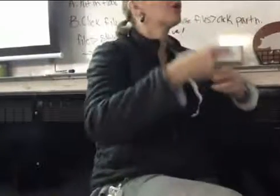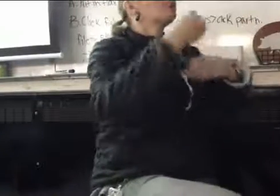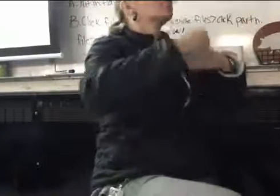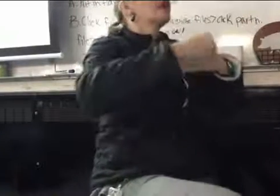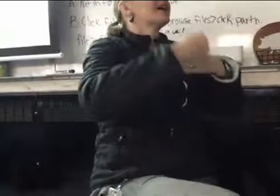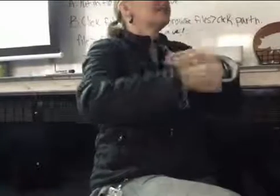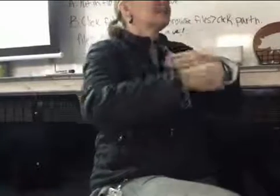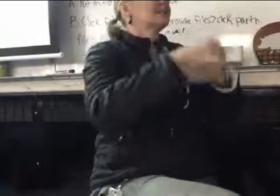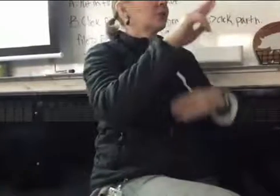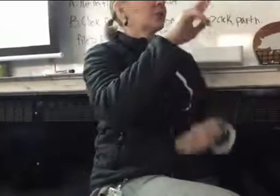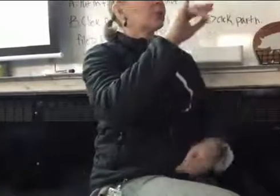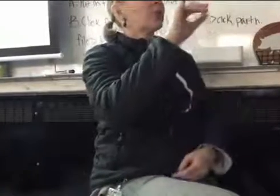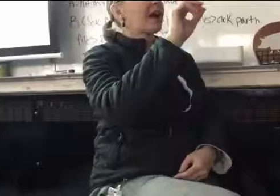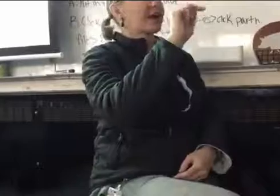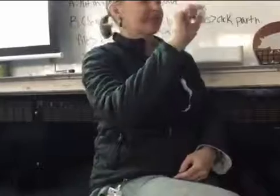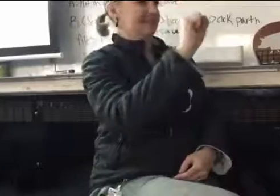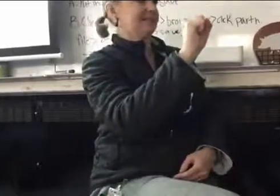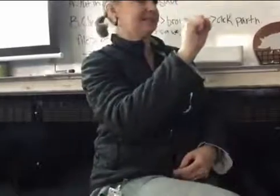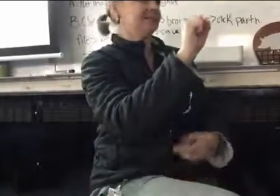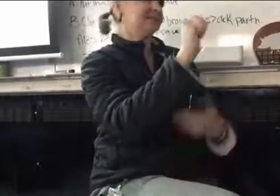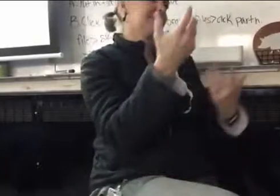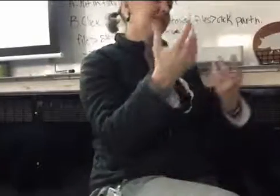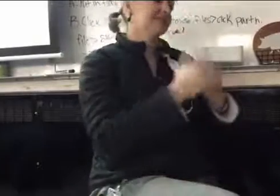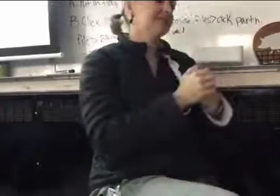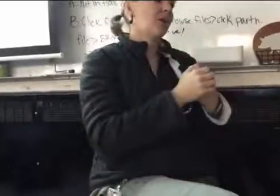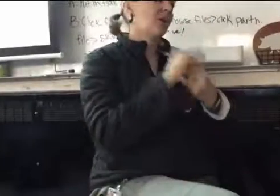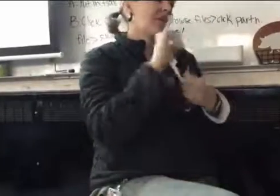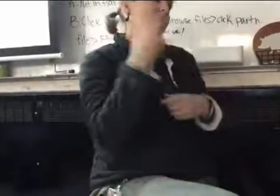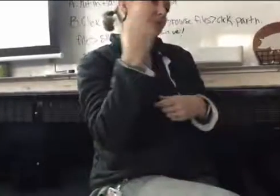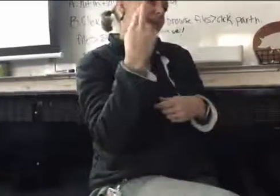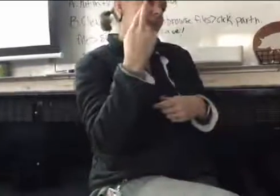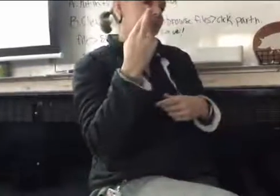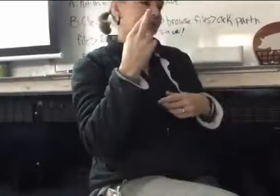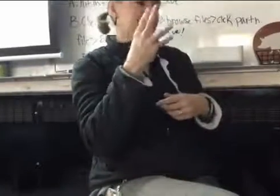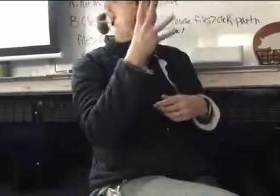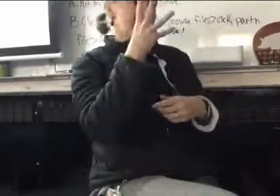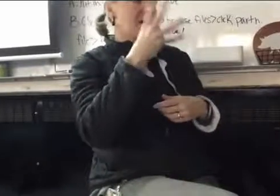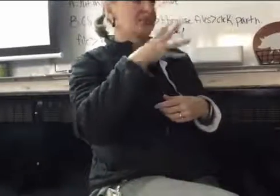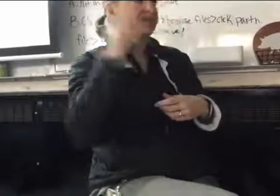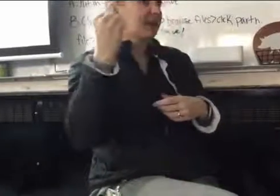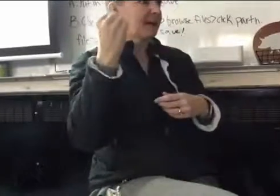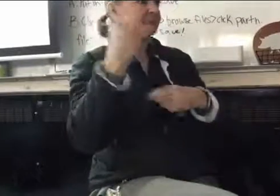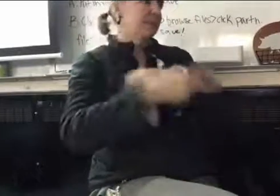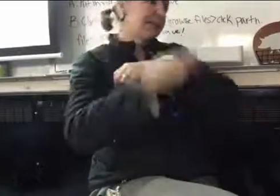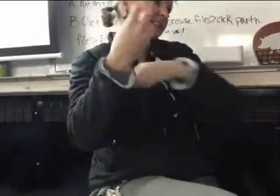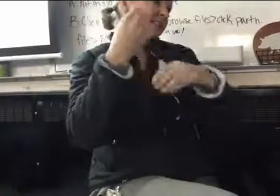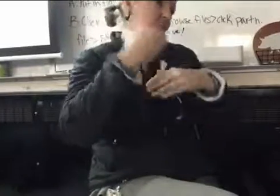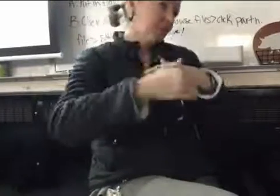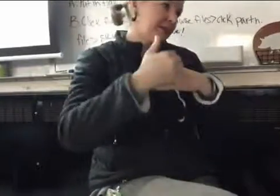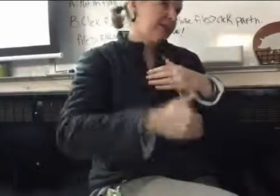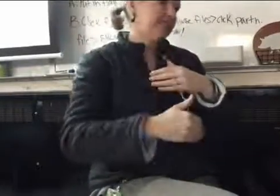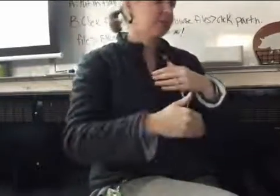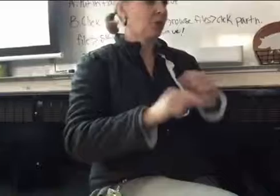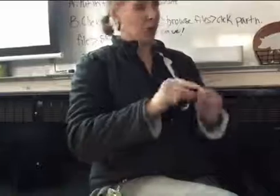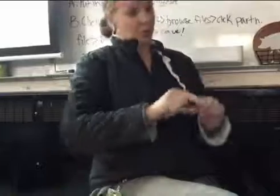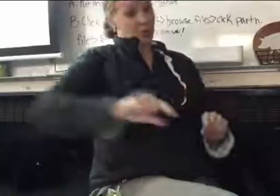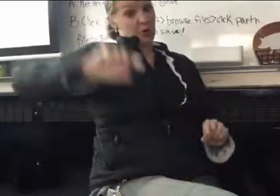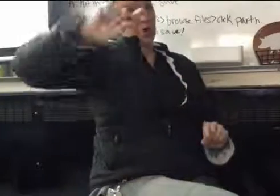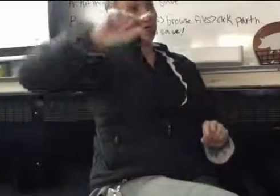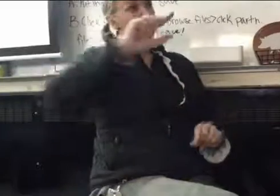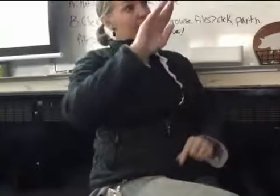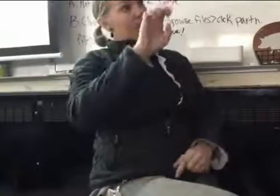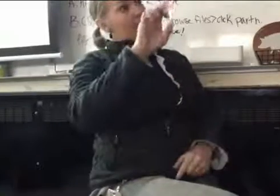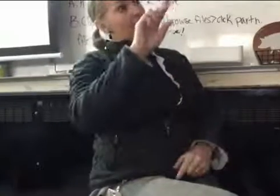So just kind of making you aware of that. With the border states, the thing that you need to know about the border states is you need